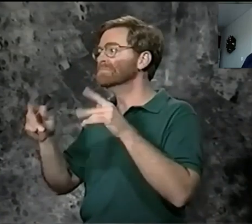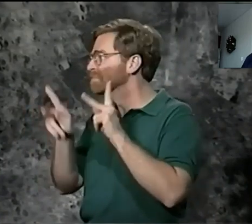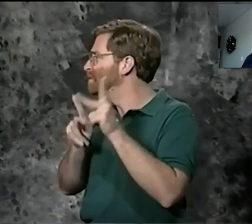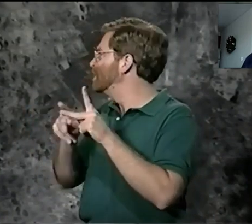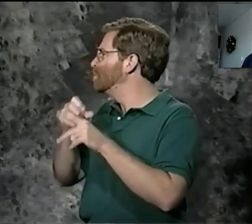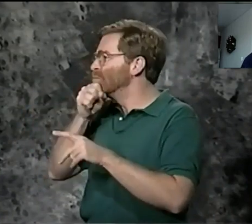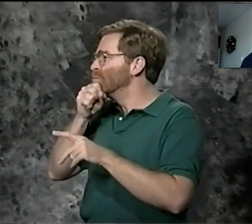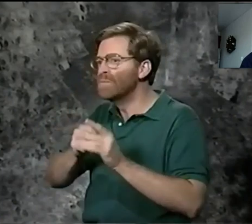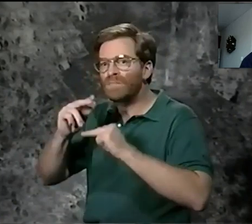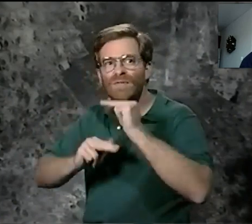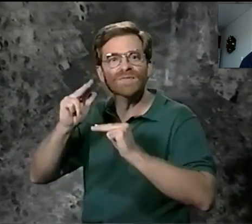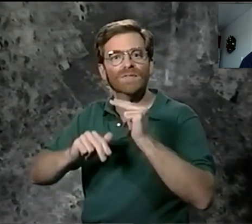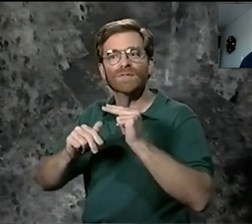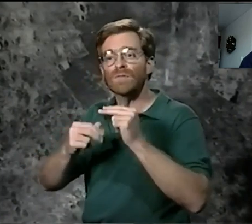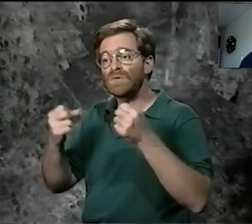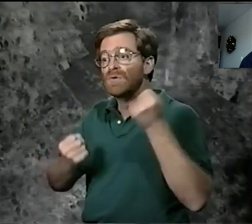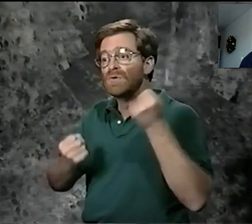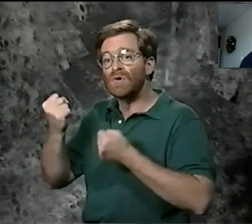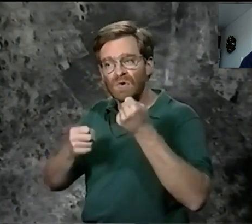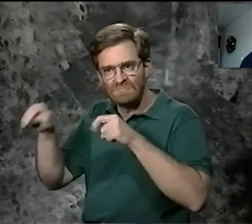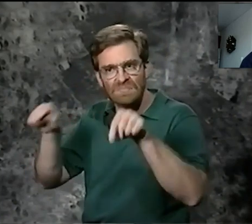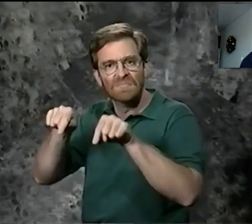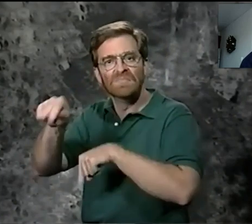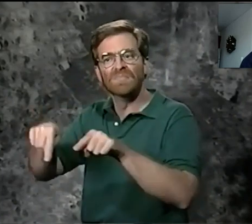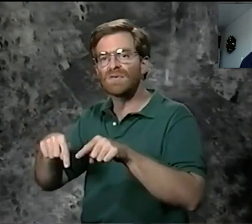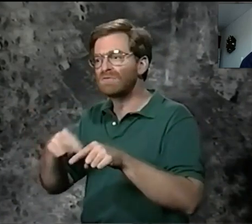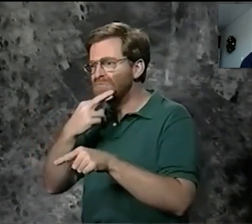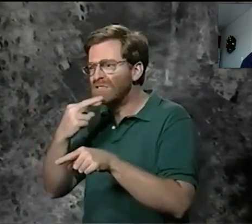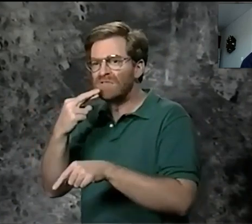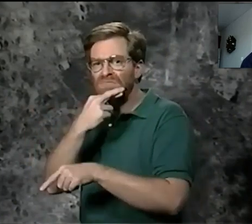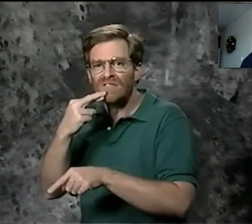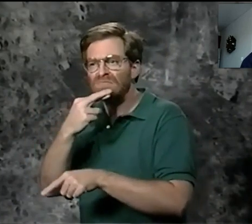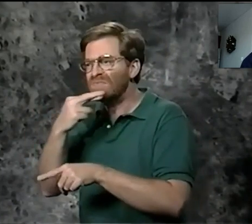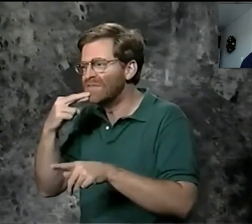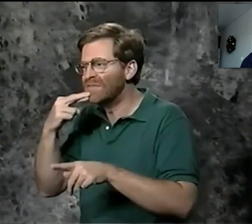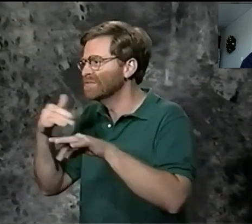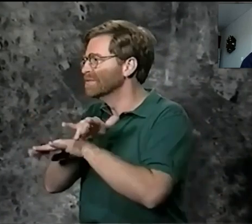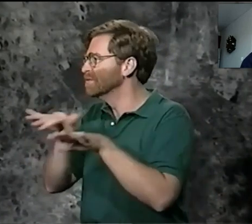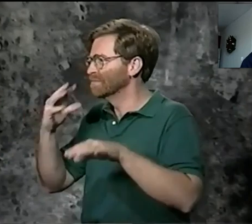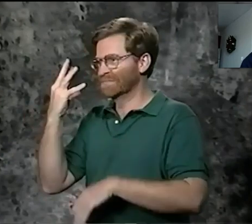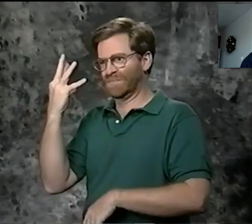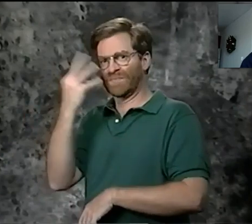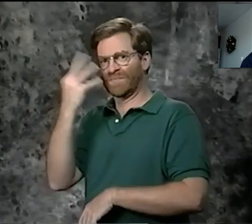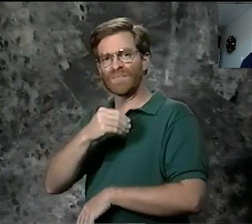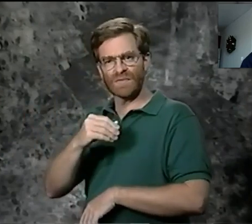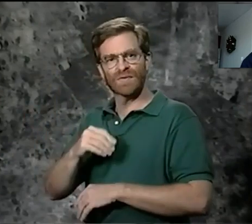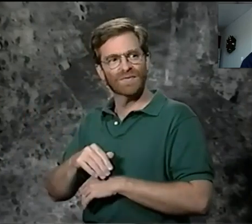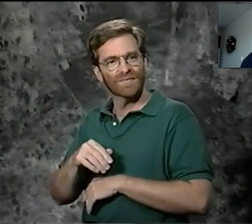and then you've arrived. And you see old buildings and all these people, a bunch of